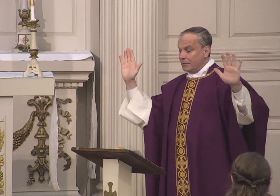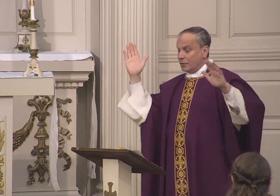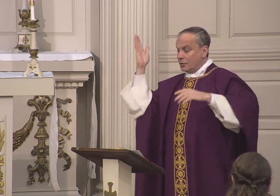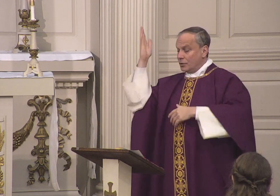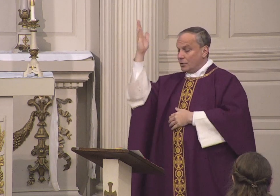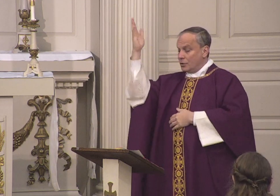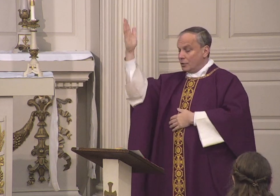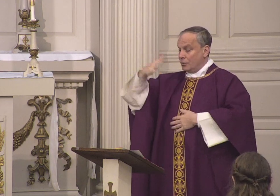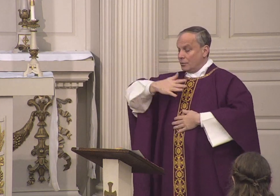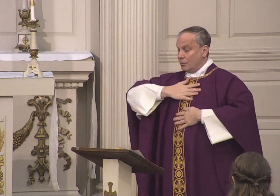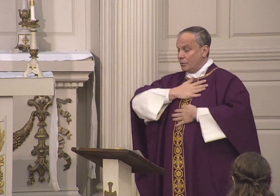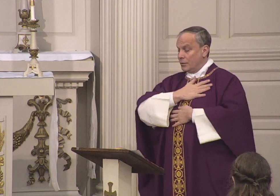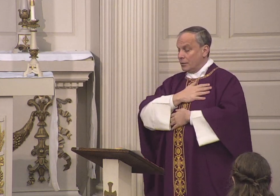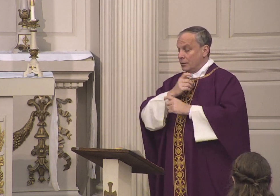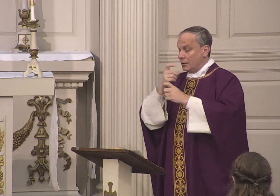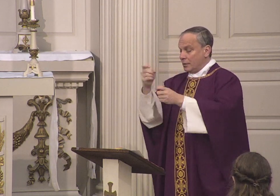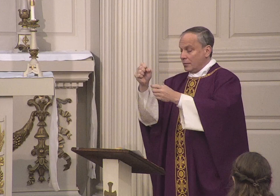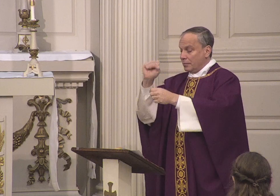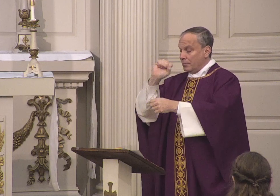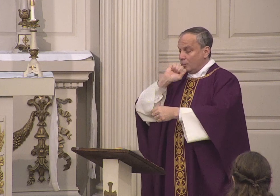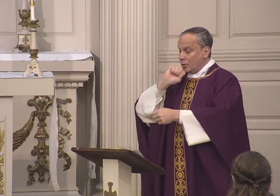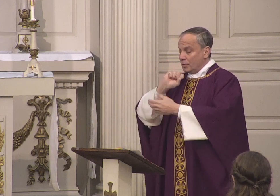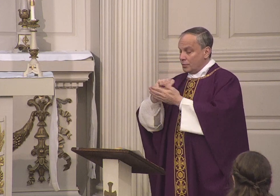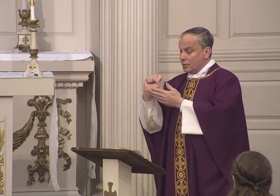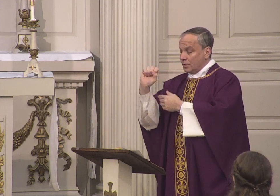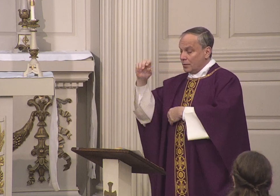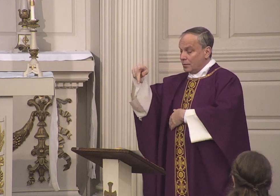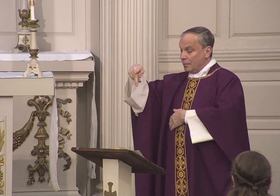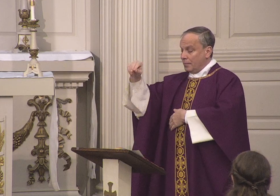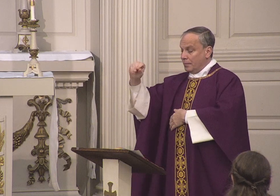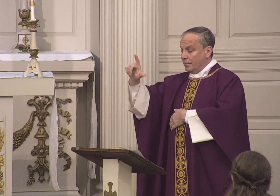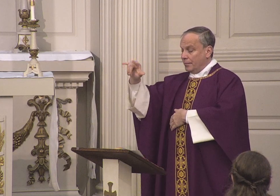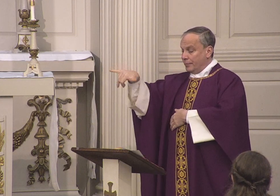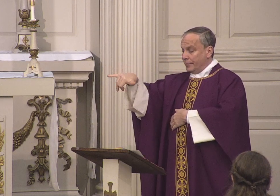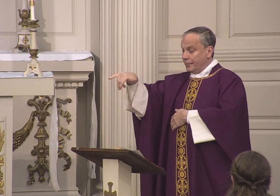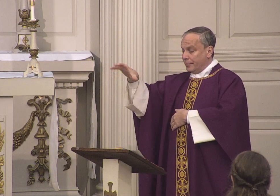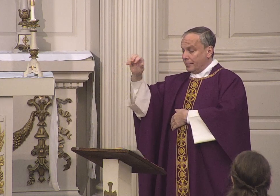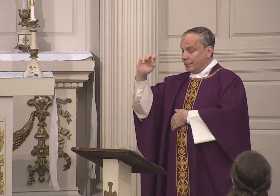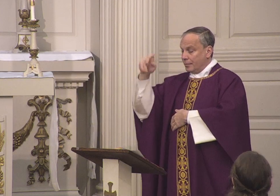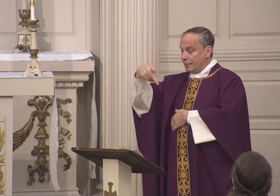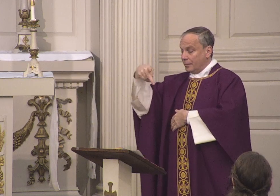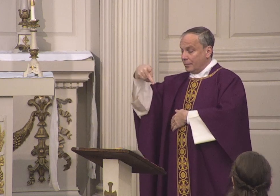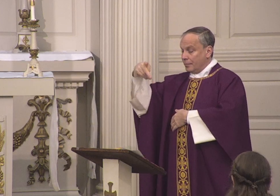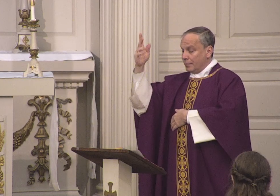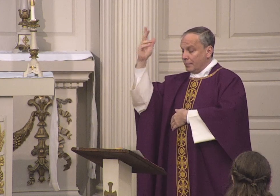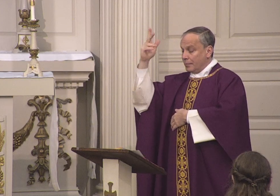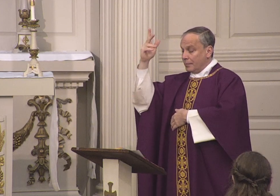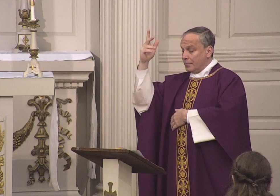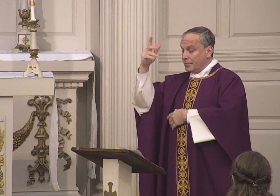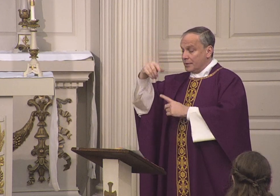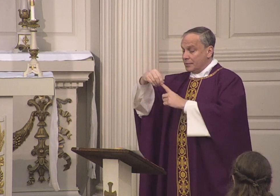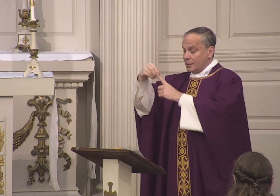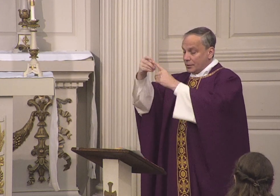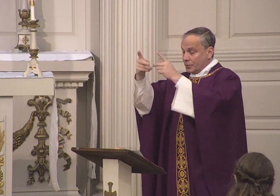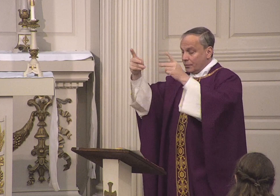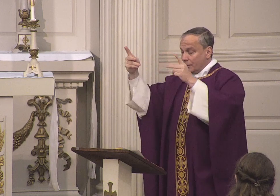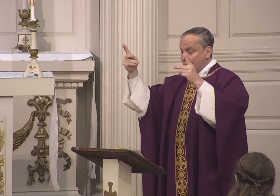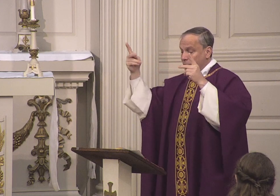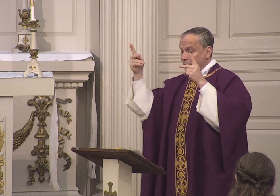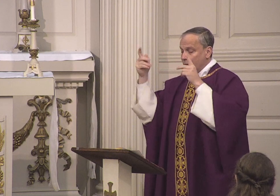God of all creation, who are pleased to give the Bishop Saint